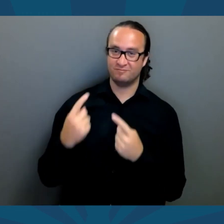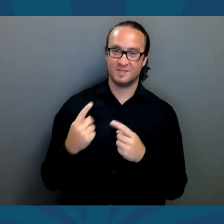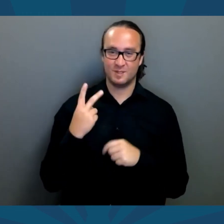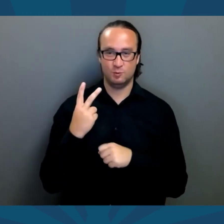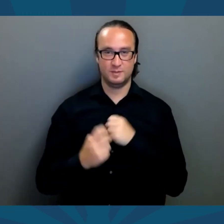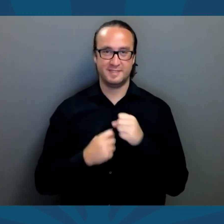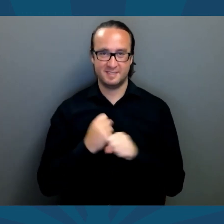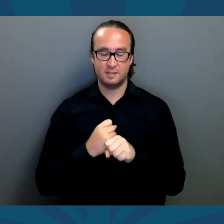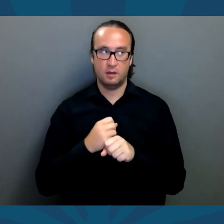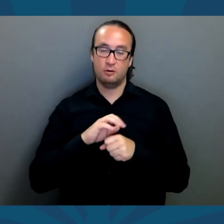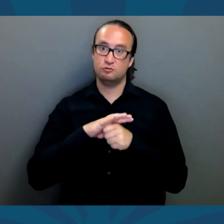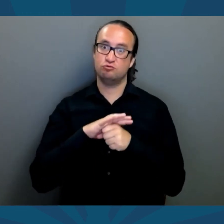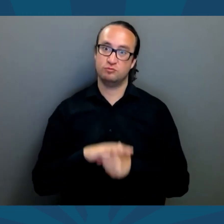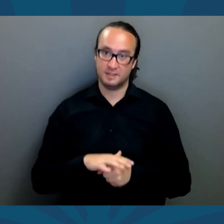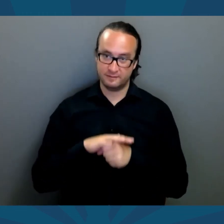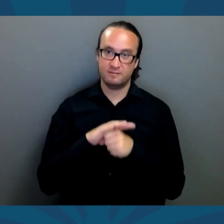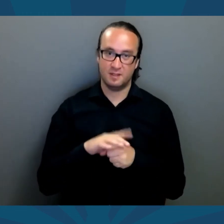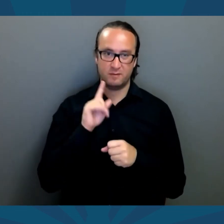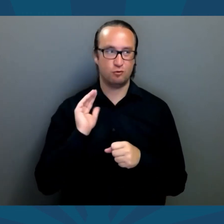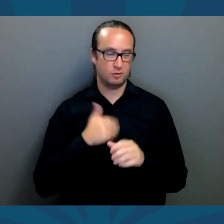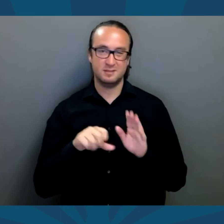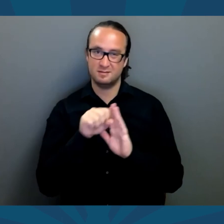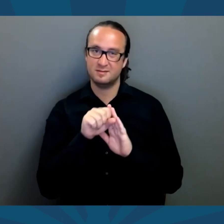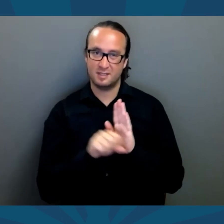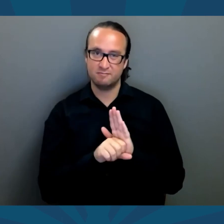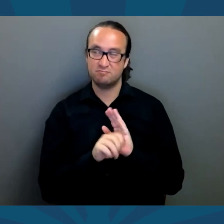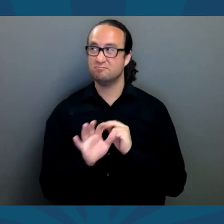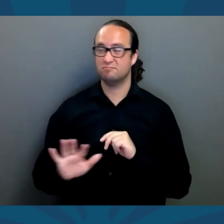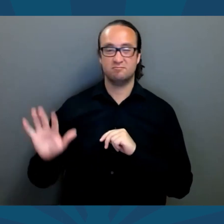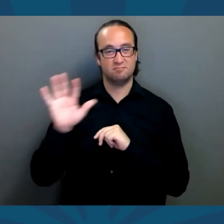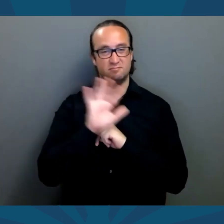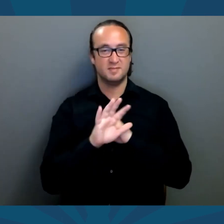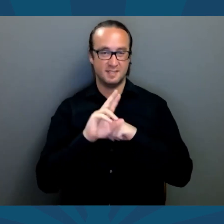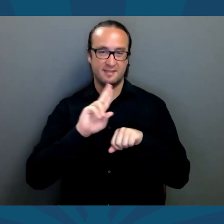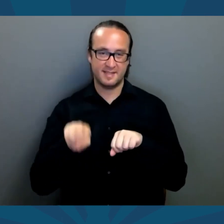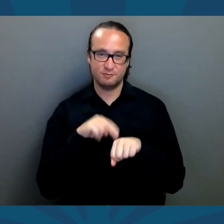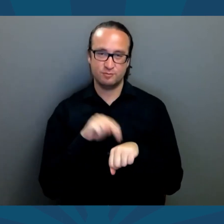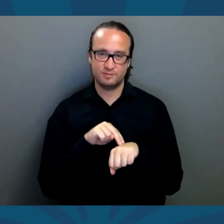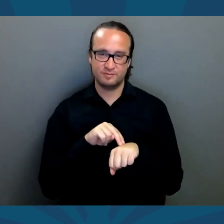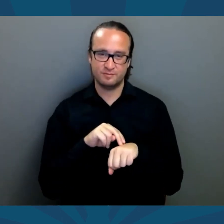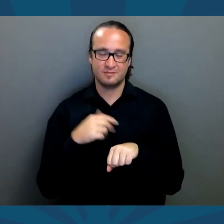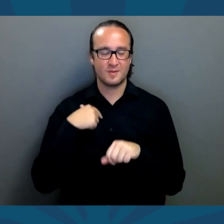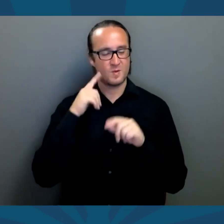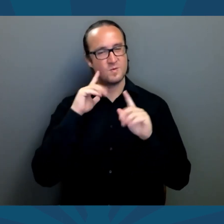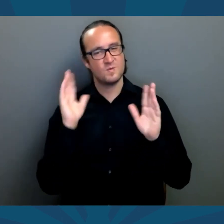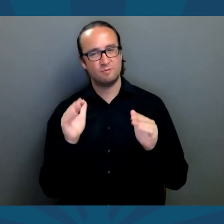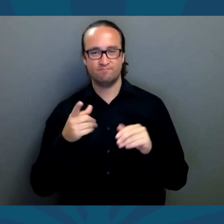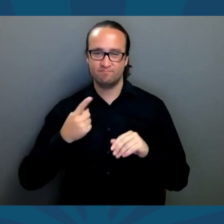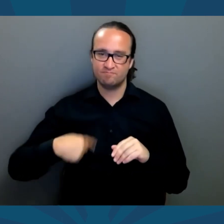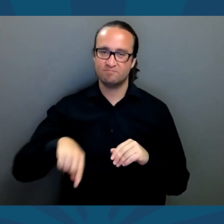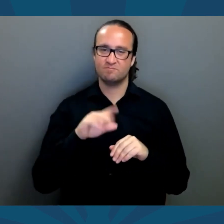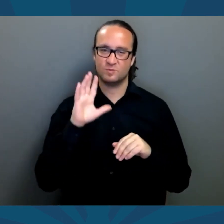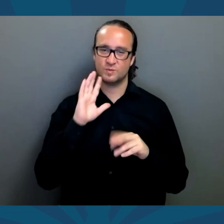consideration and support. The last 2 years were stressful for our state and our nation, and I